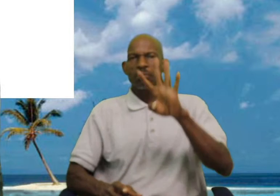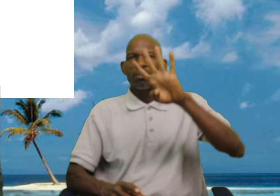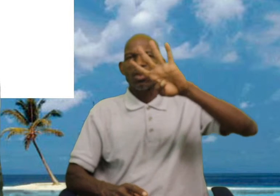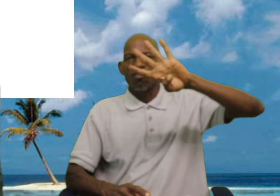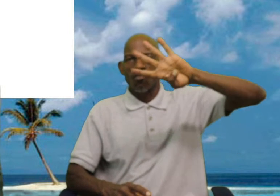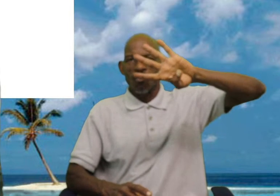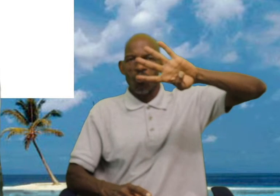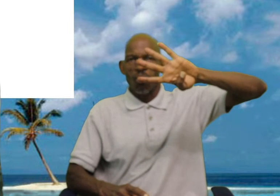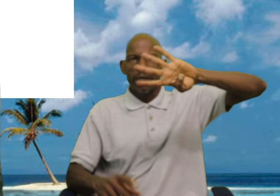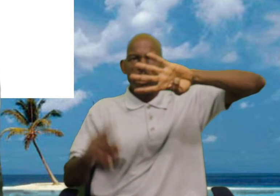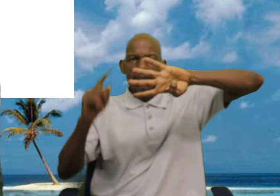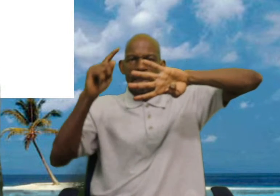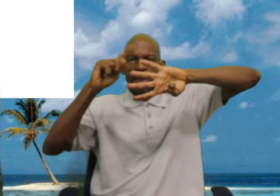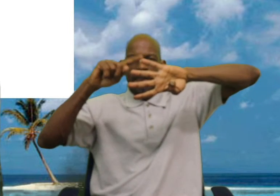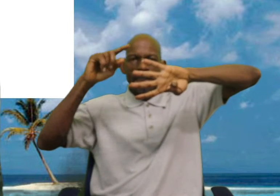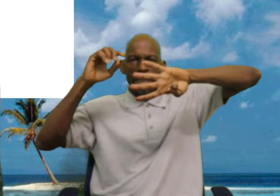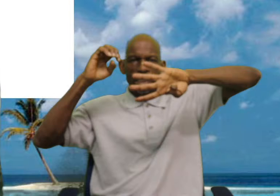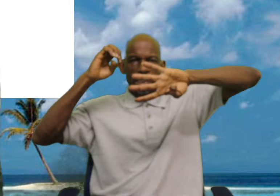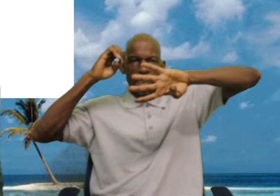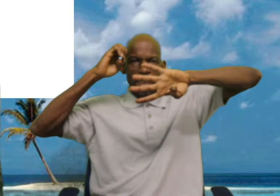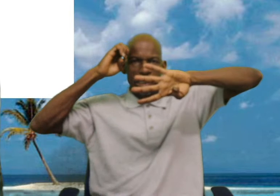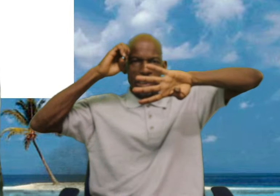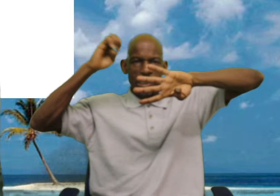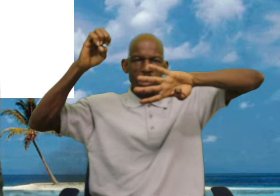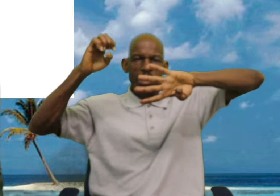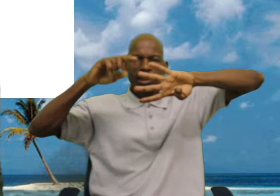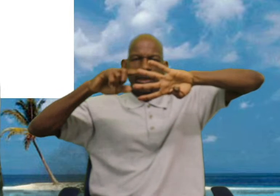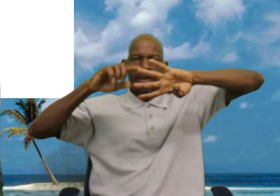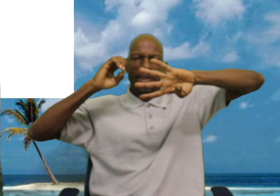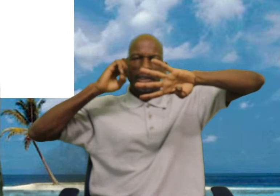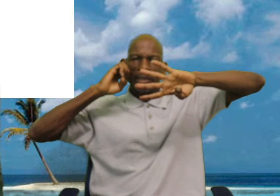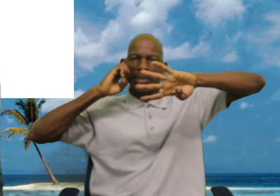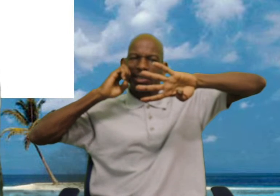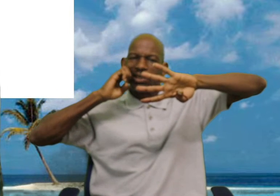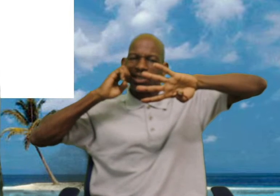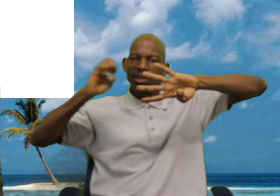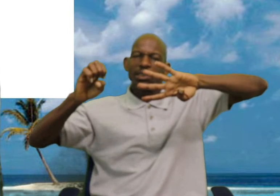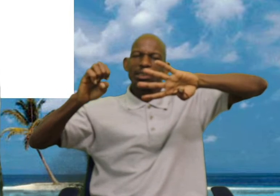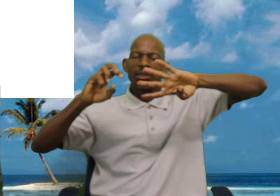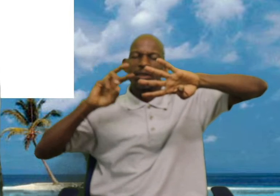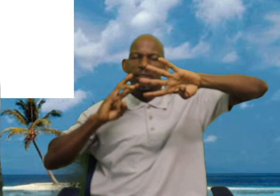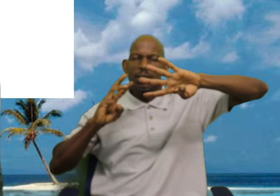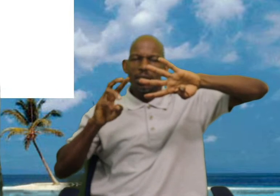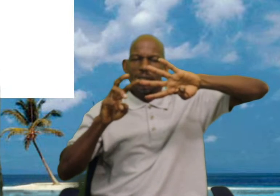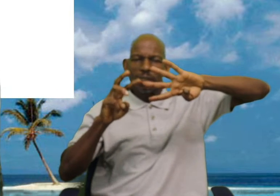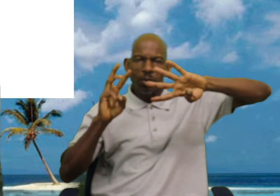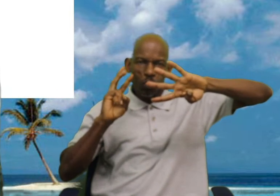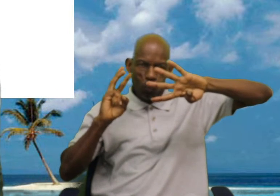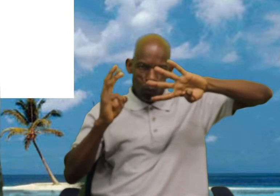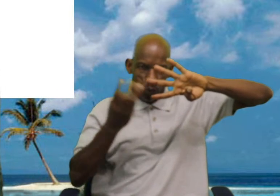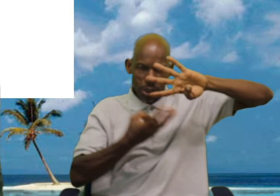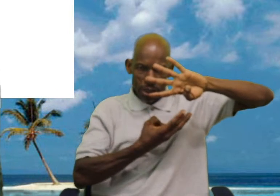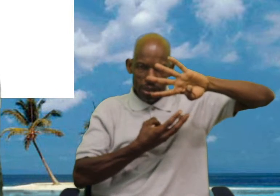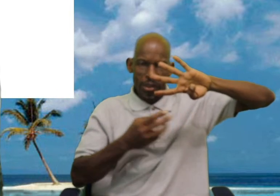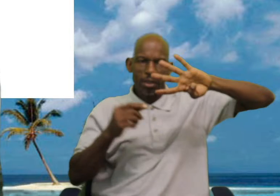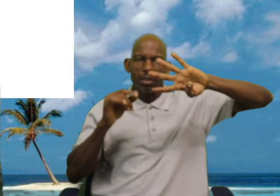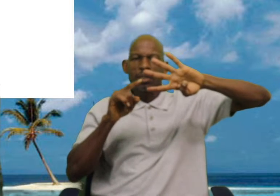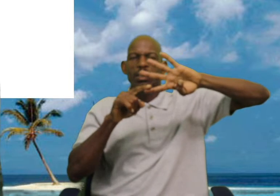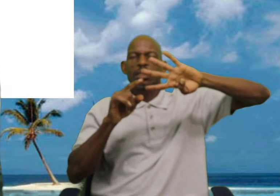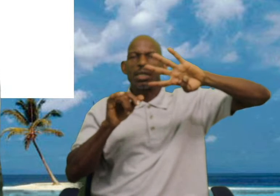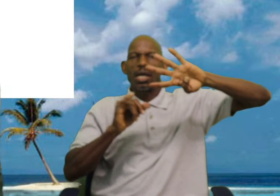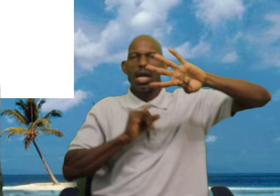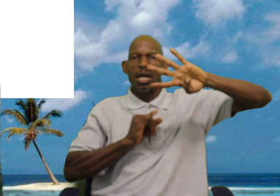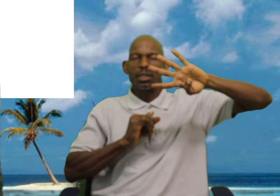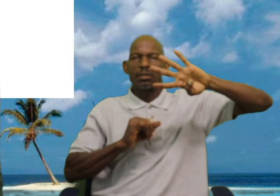Okay, so you have these 4 pronouns here, and these 4 pronouns could replace, this